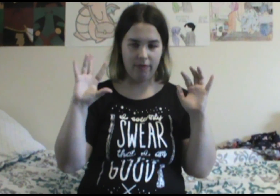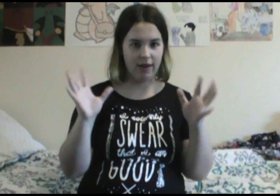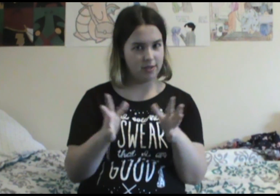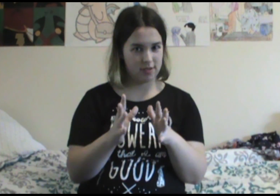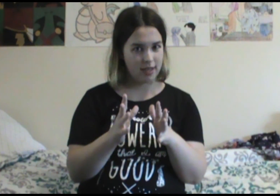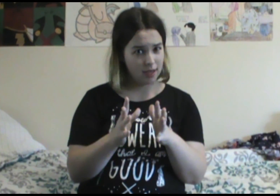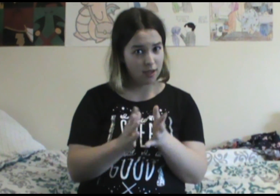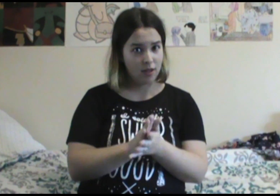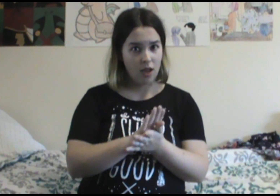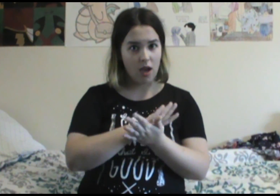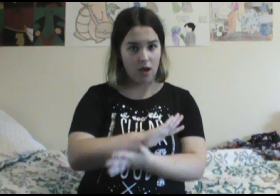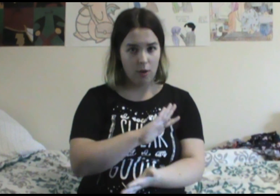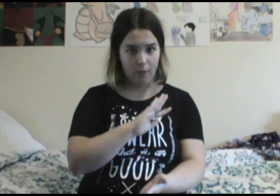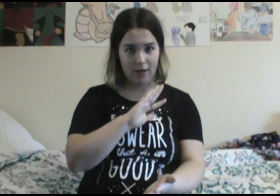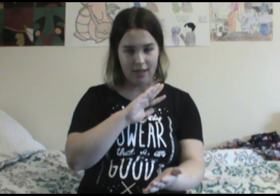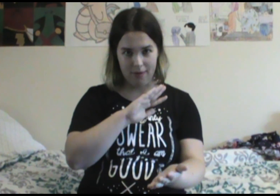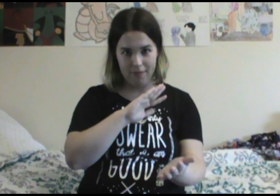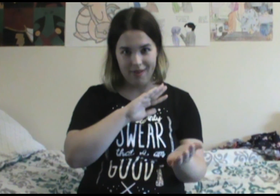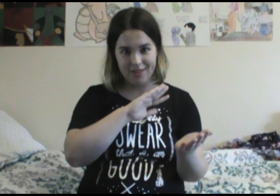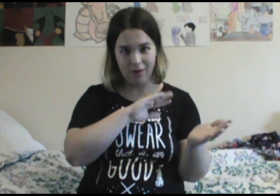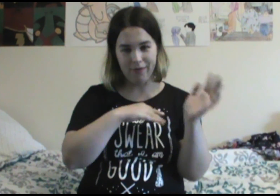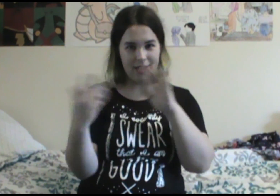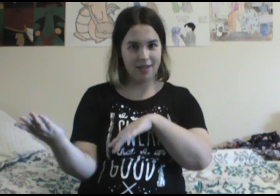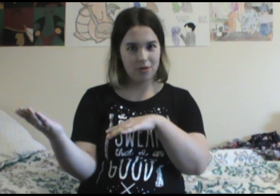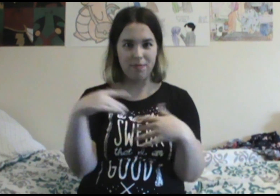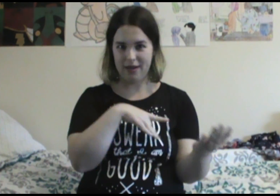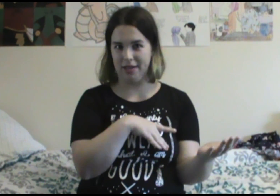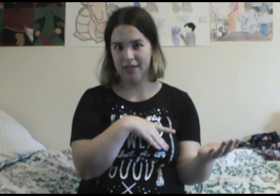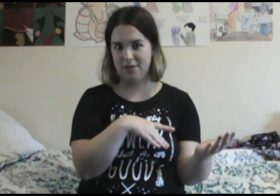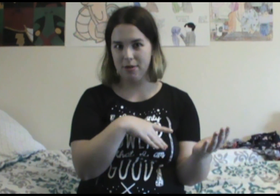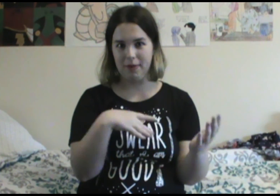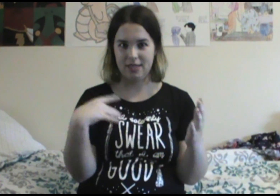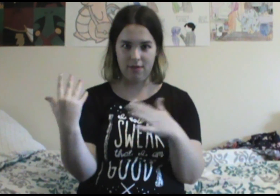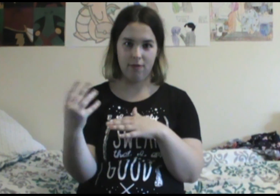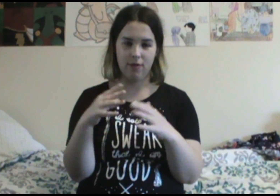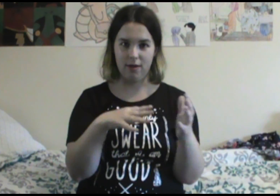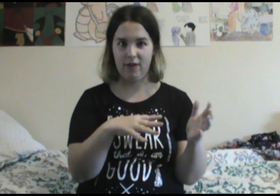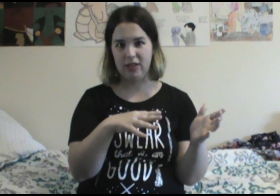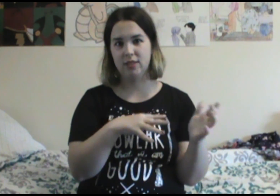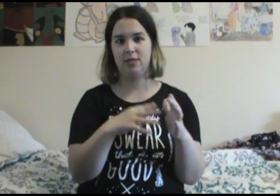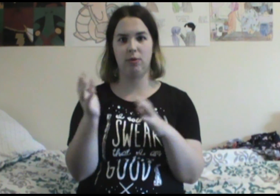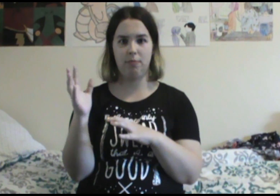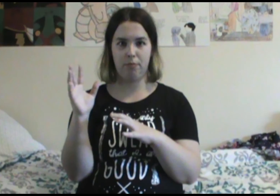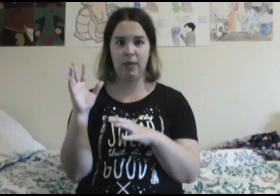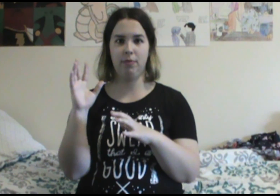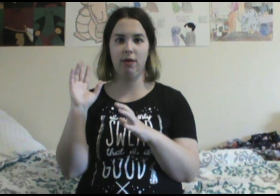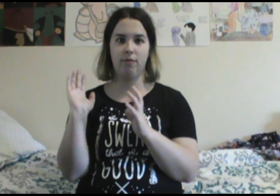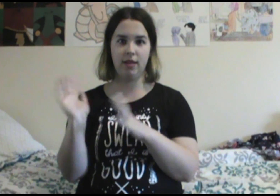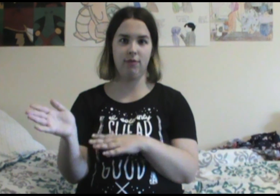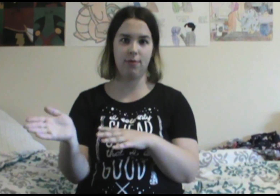very interesting. With him sort of telling the truth but not telling the truth because of the fact of the split people of the Evil Queen